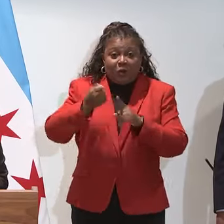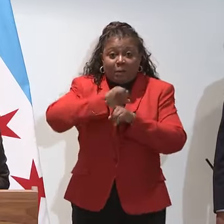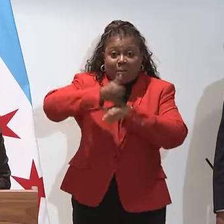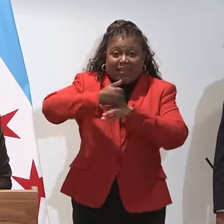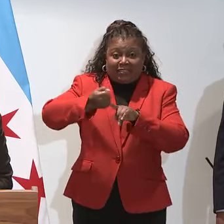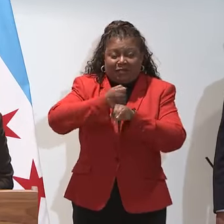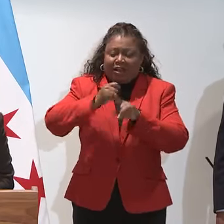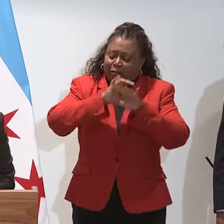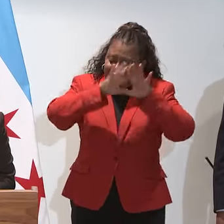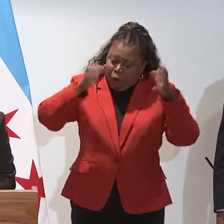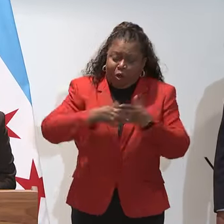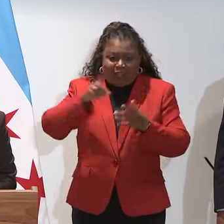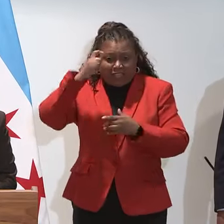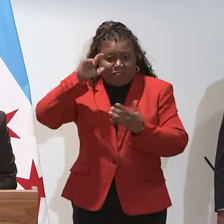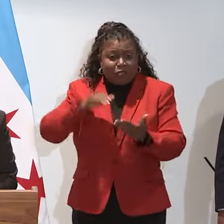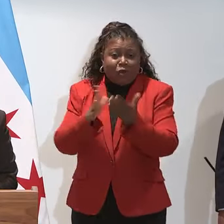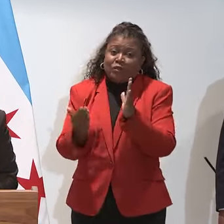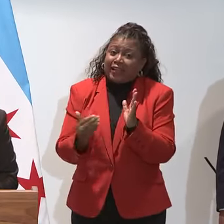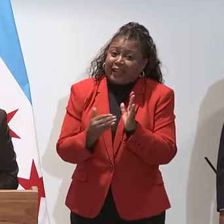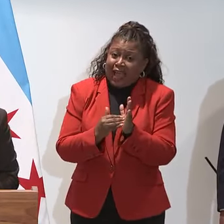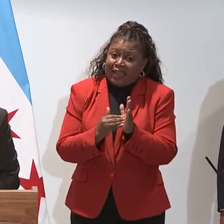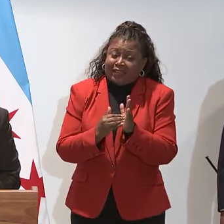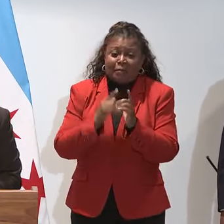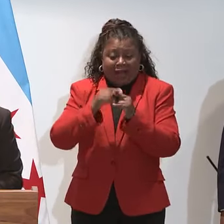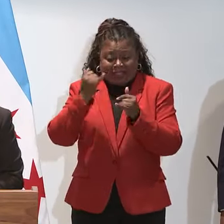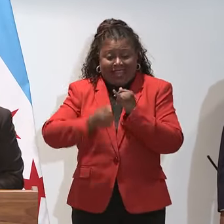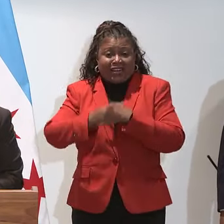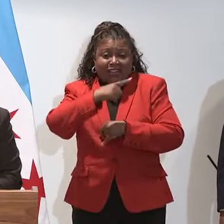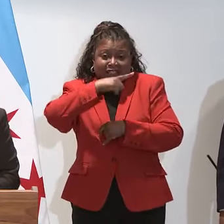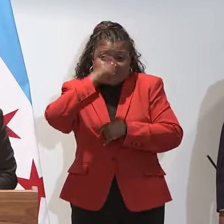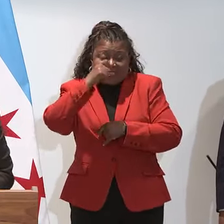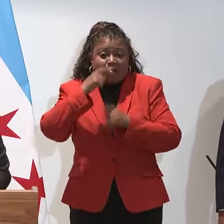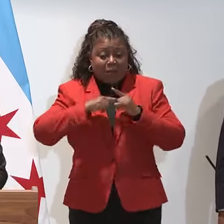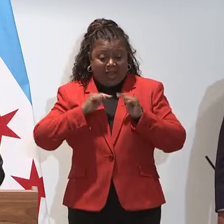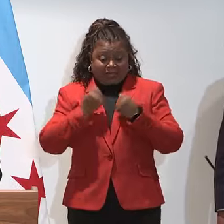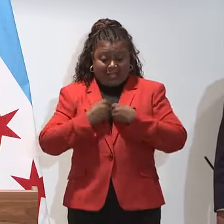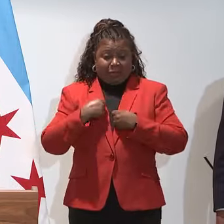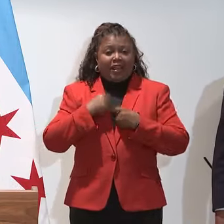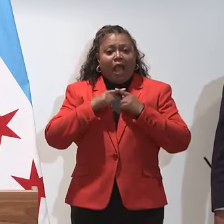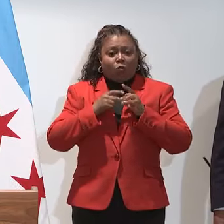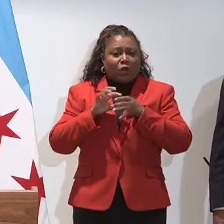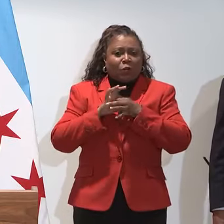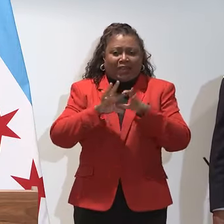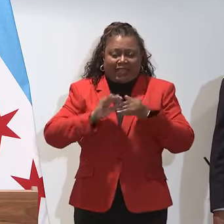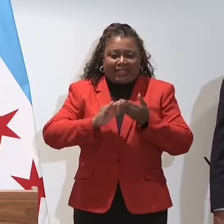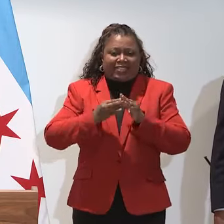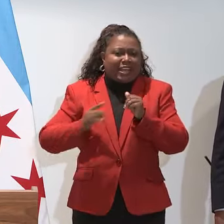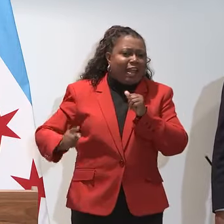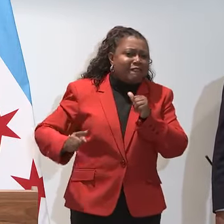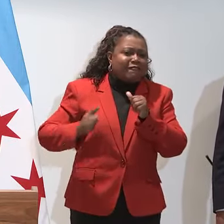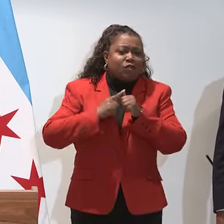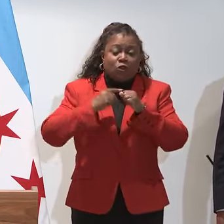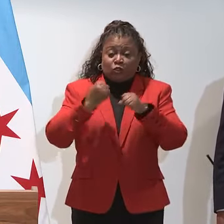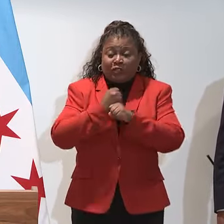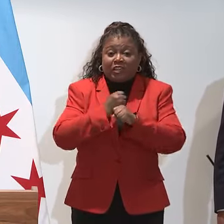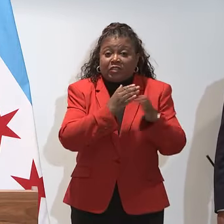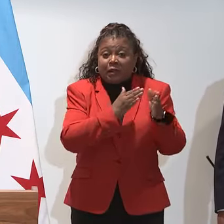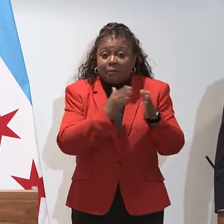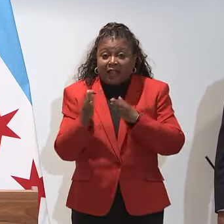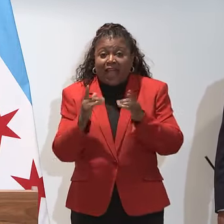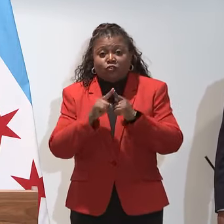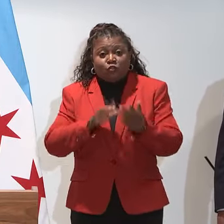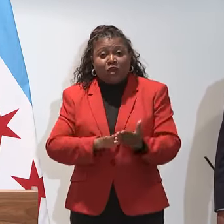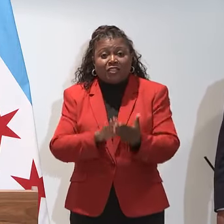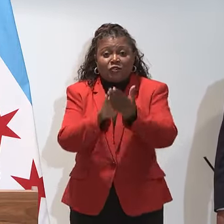through a whole-of-government approach again. By the end of the summer, my team and I will release the city's first strategic plan